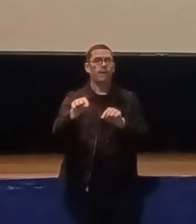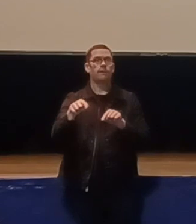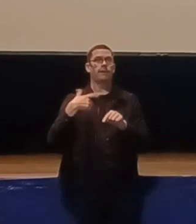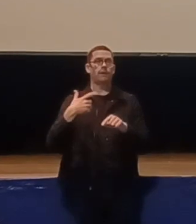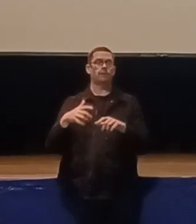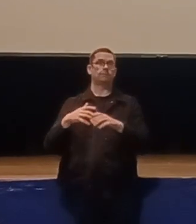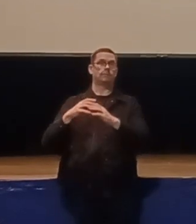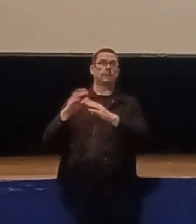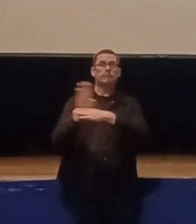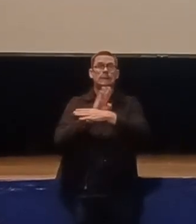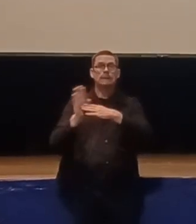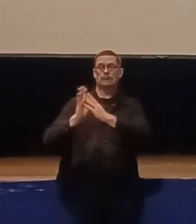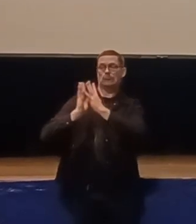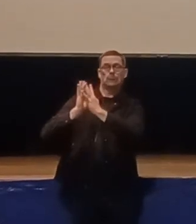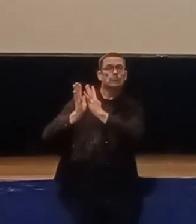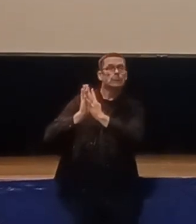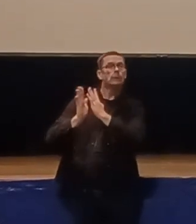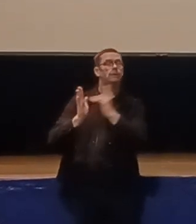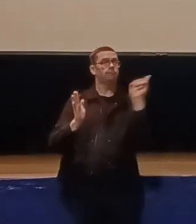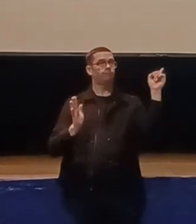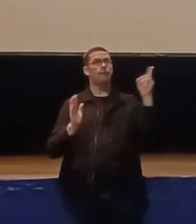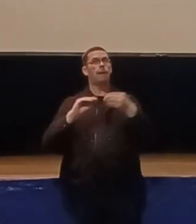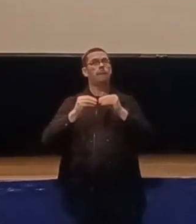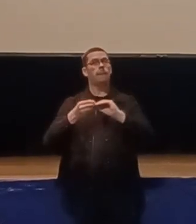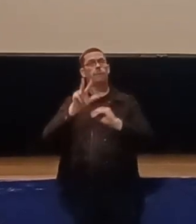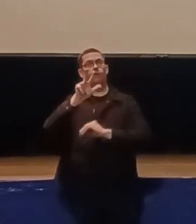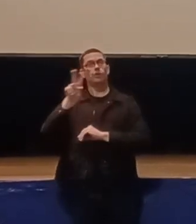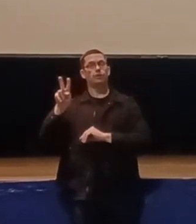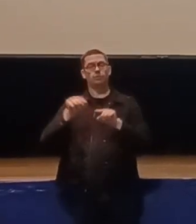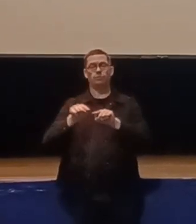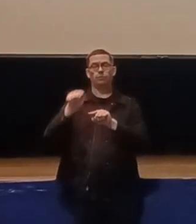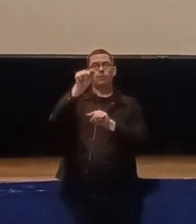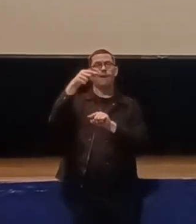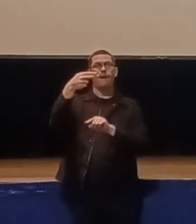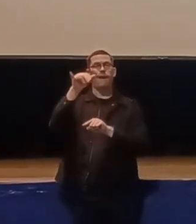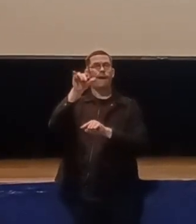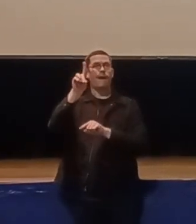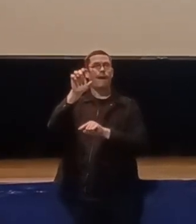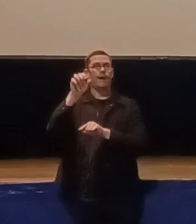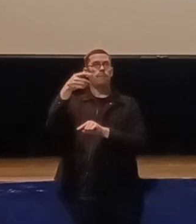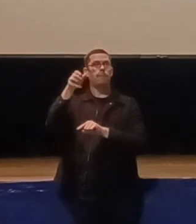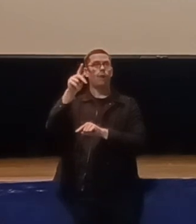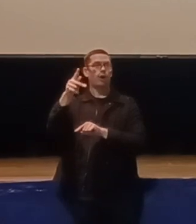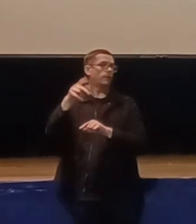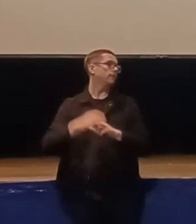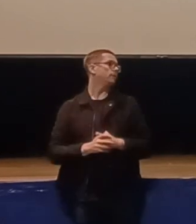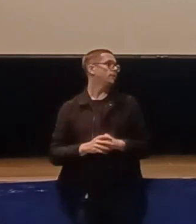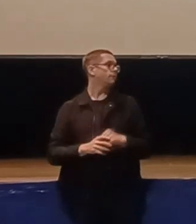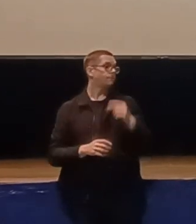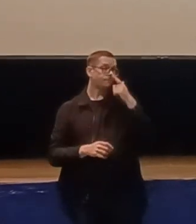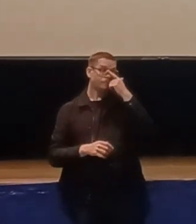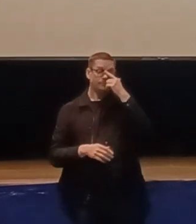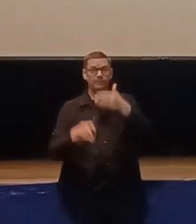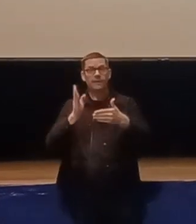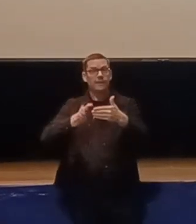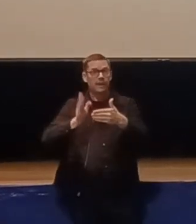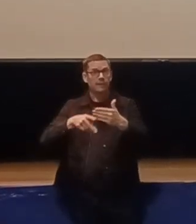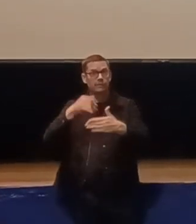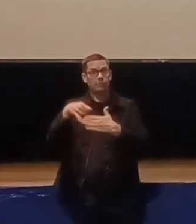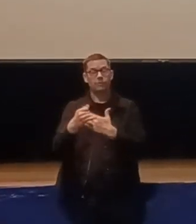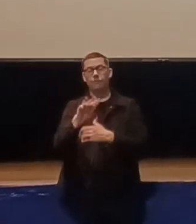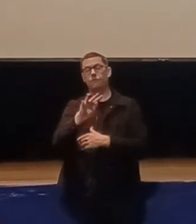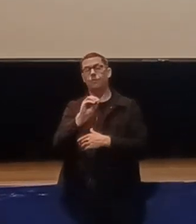often have crowding, like the number 32 that goes up and down Hyde Park Ave. At the end of this project, 40% of the